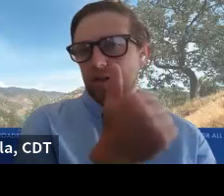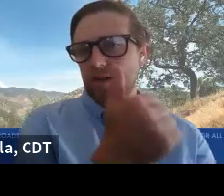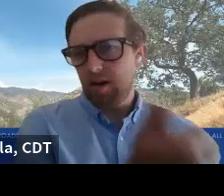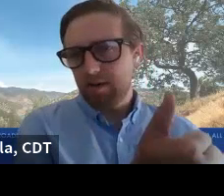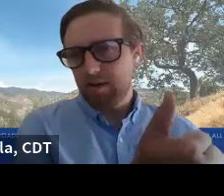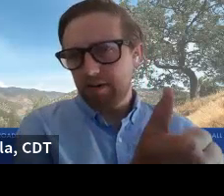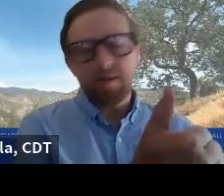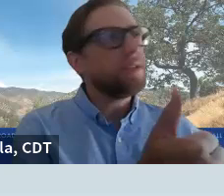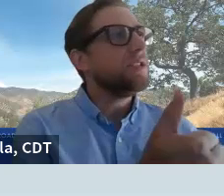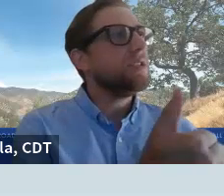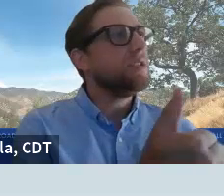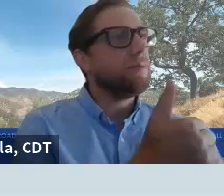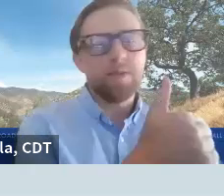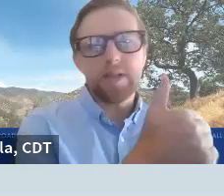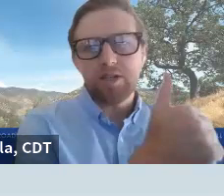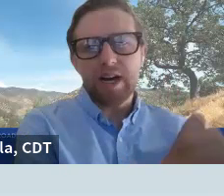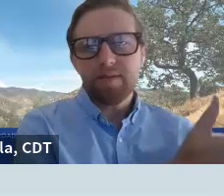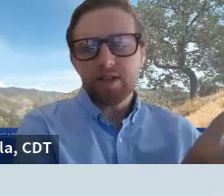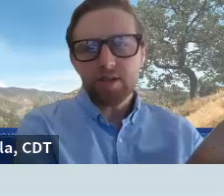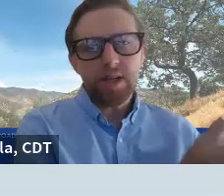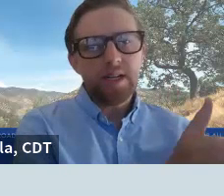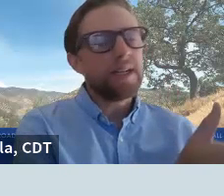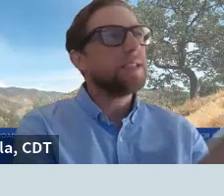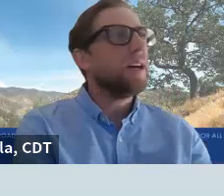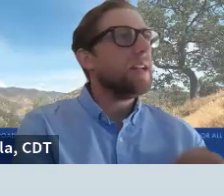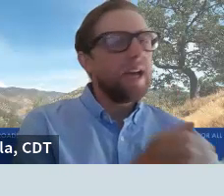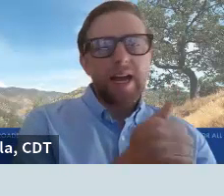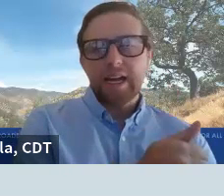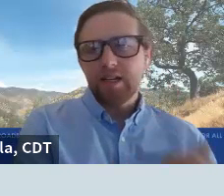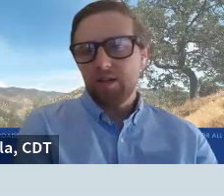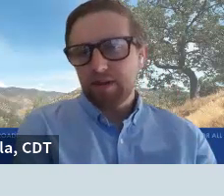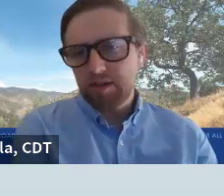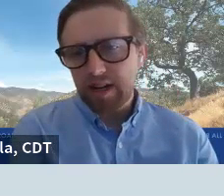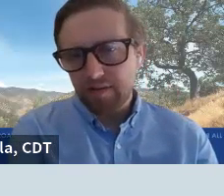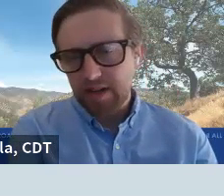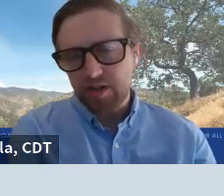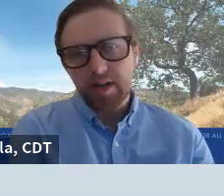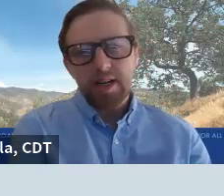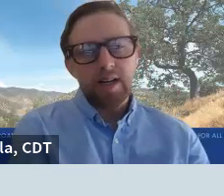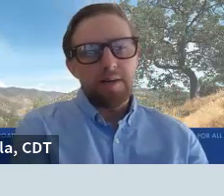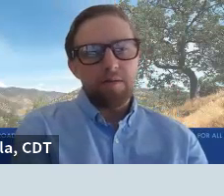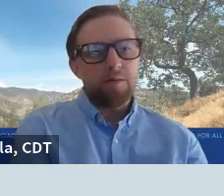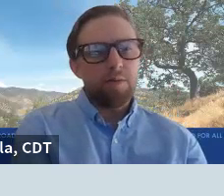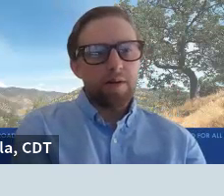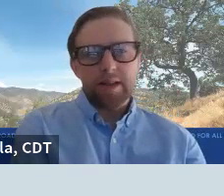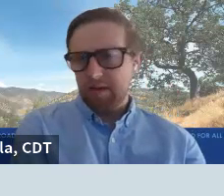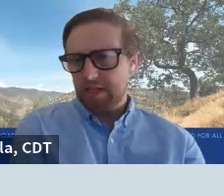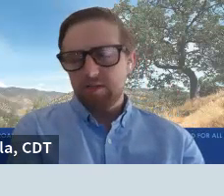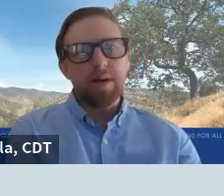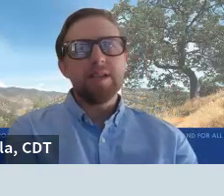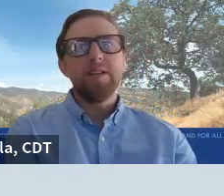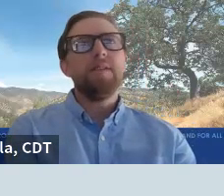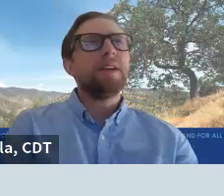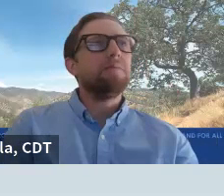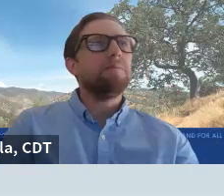both have a conversation through the chat feature, next slide, and raise your hand feature. And we'll probably limit